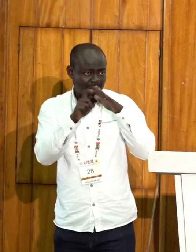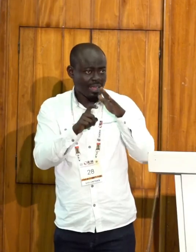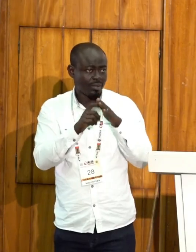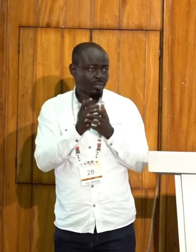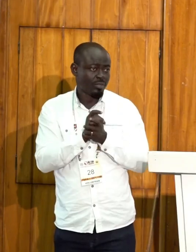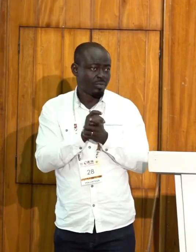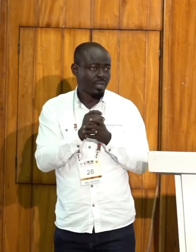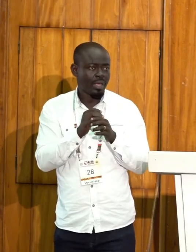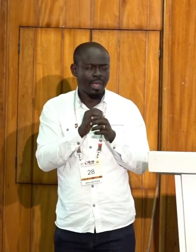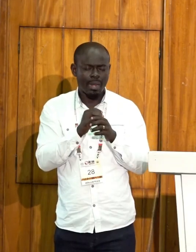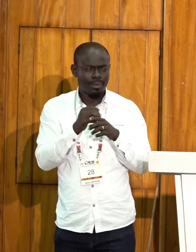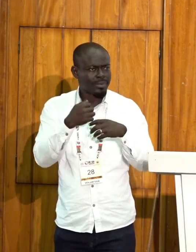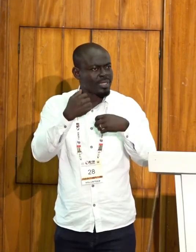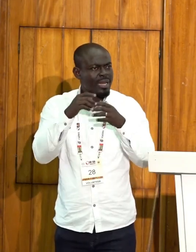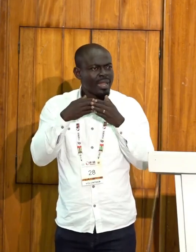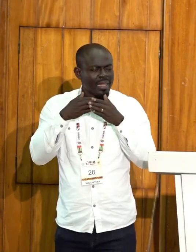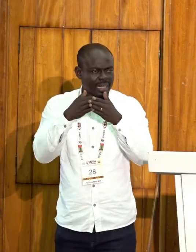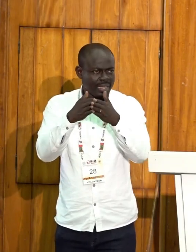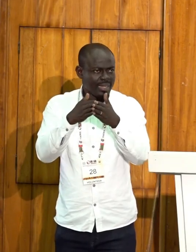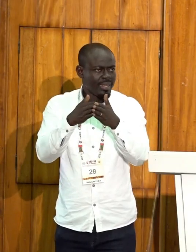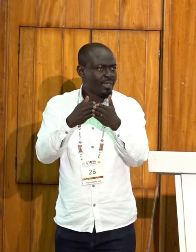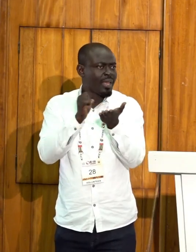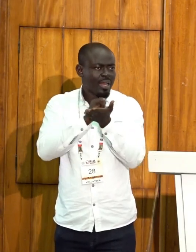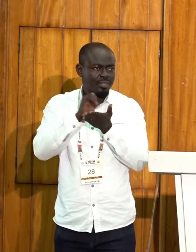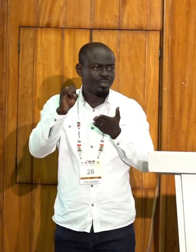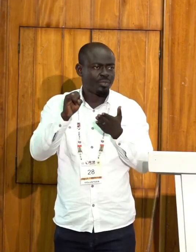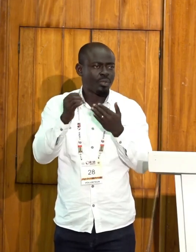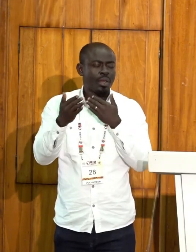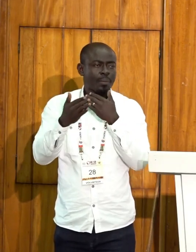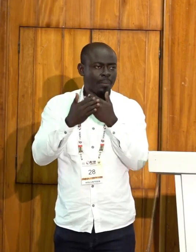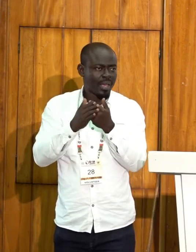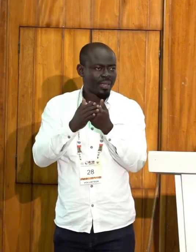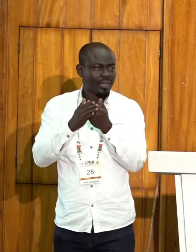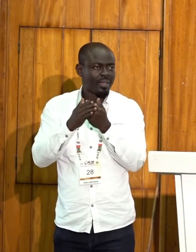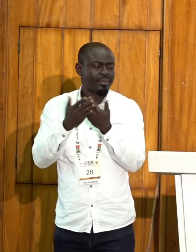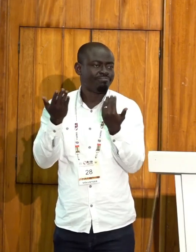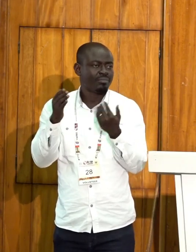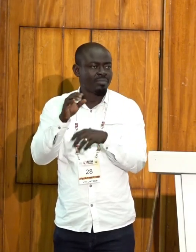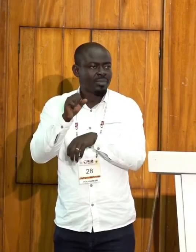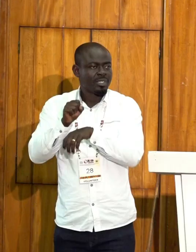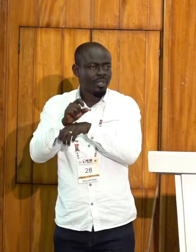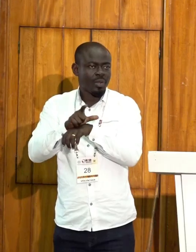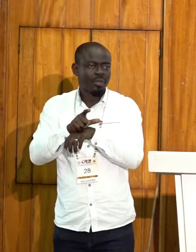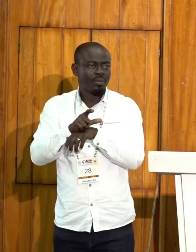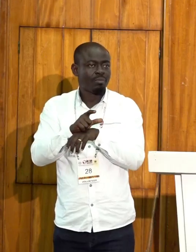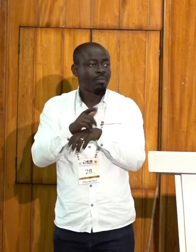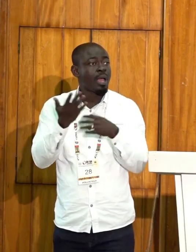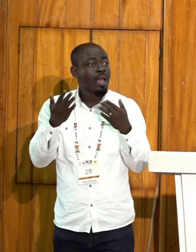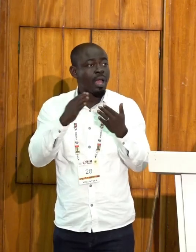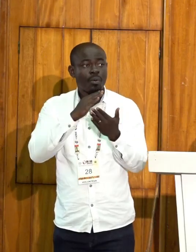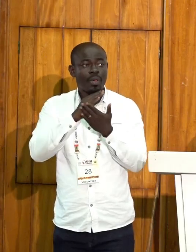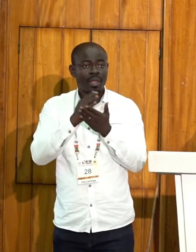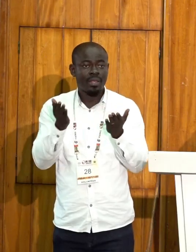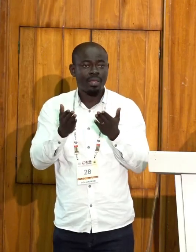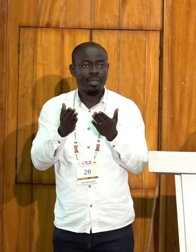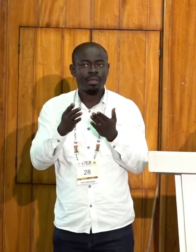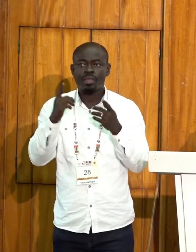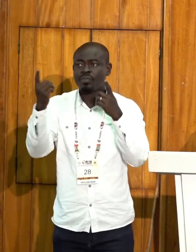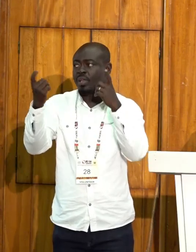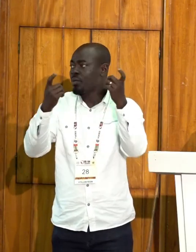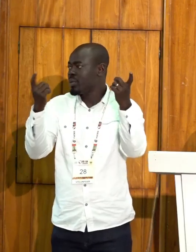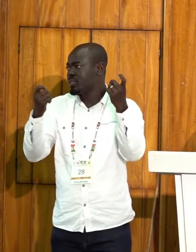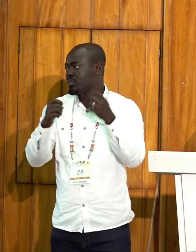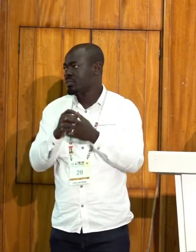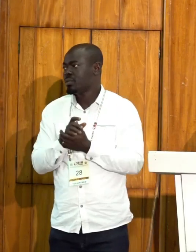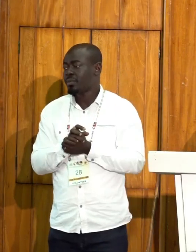very big institute back in Dakar. So I will end here, and I can take any questions if there will